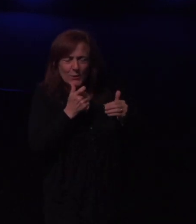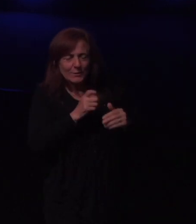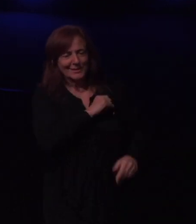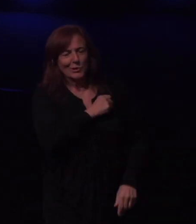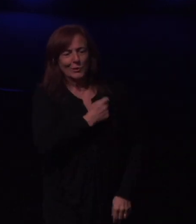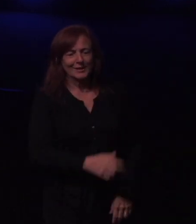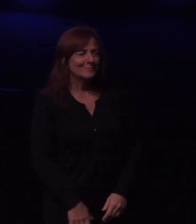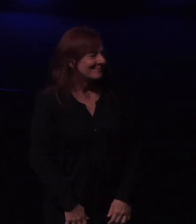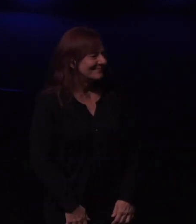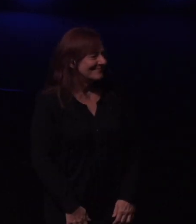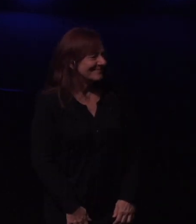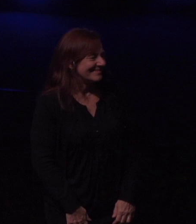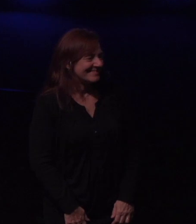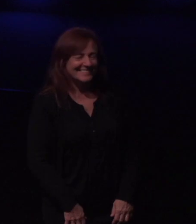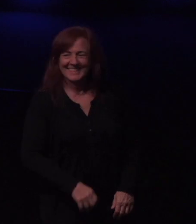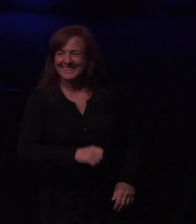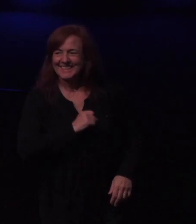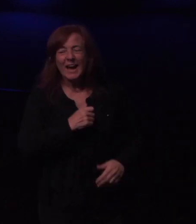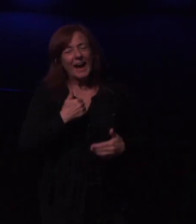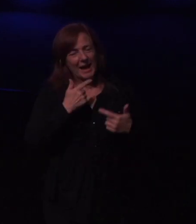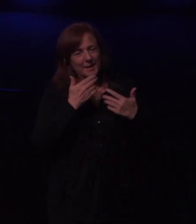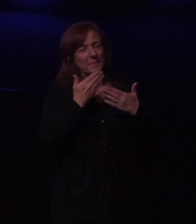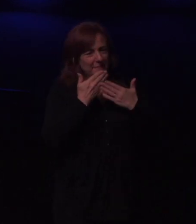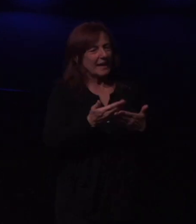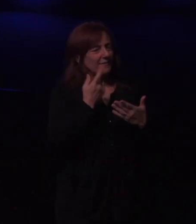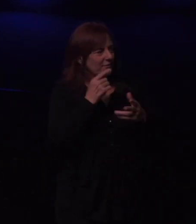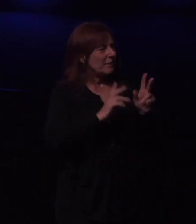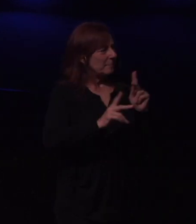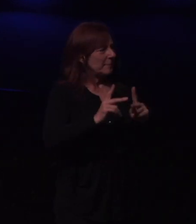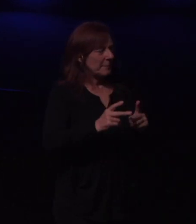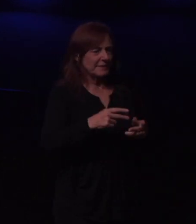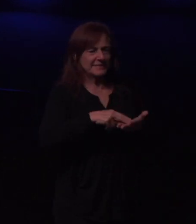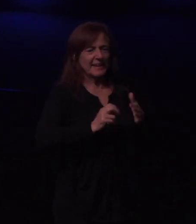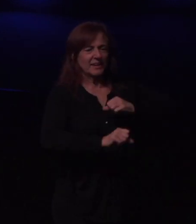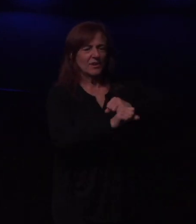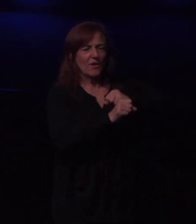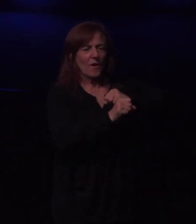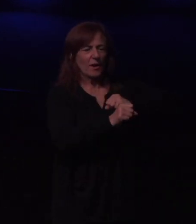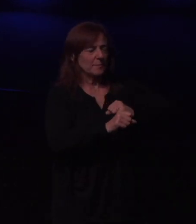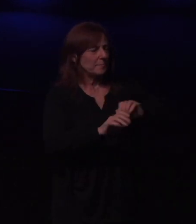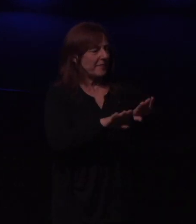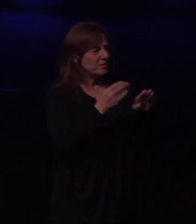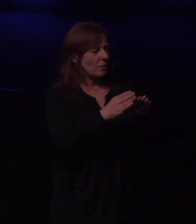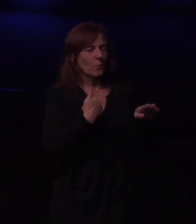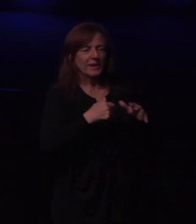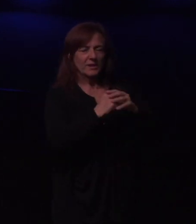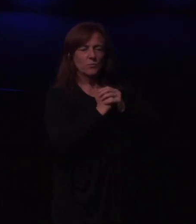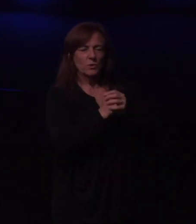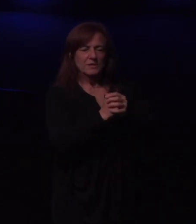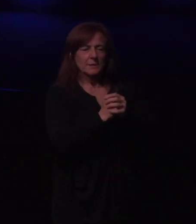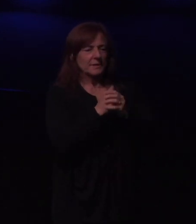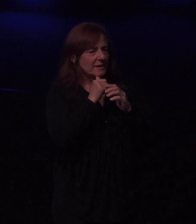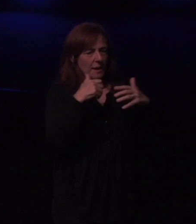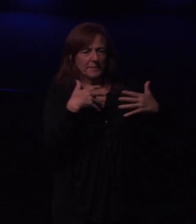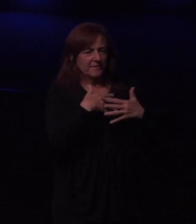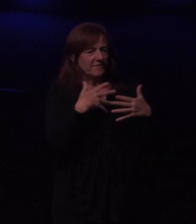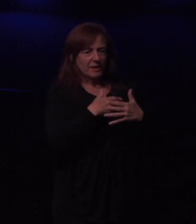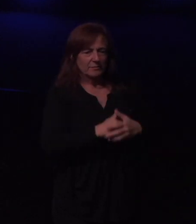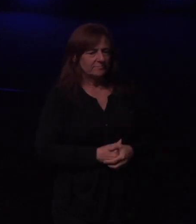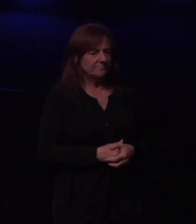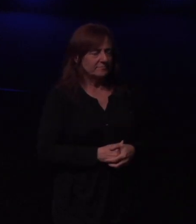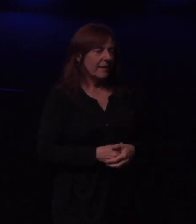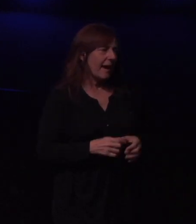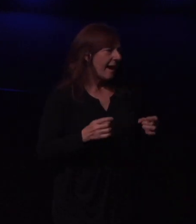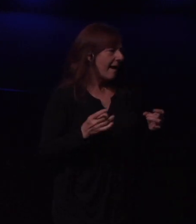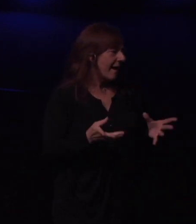Security. I'm thankful for people who stand guard by the door so we can worship and not have to worry. And I